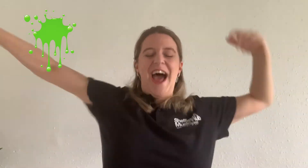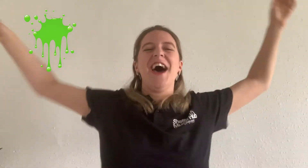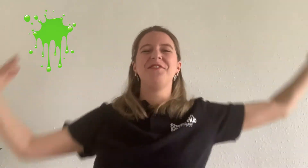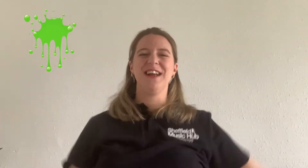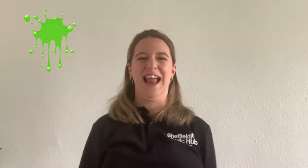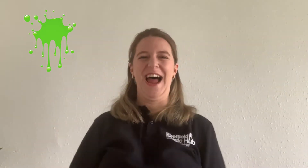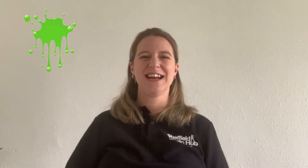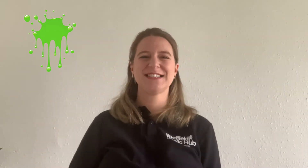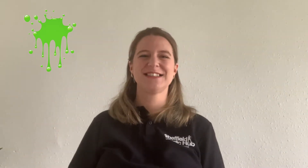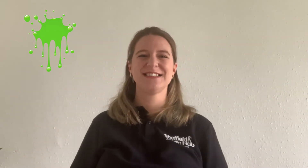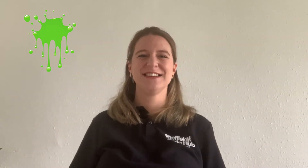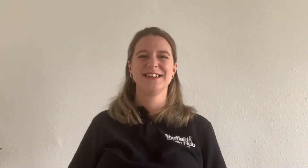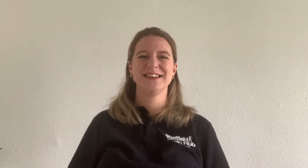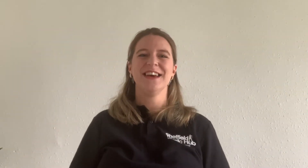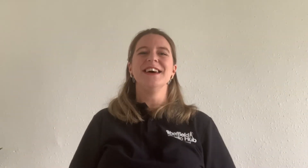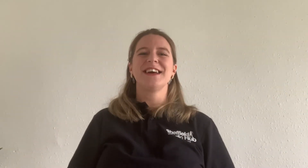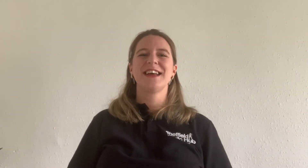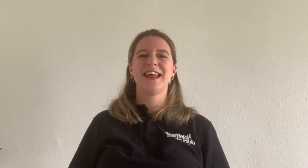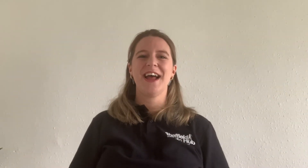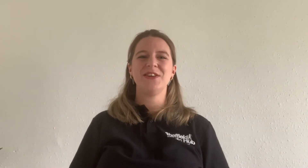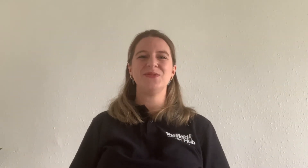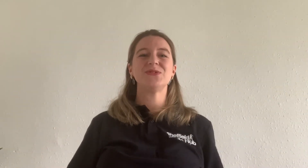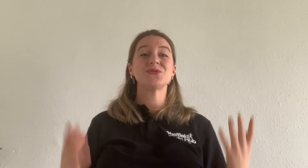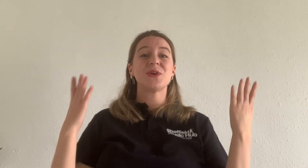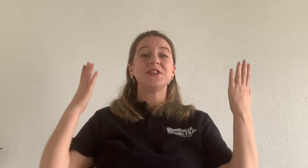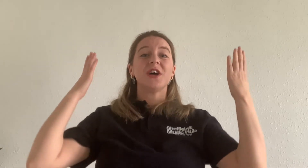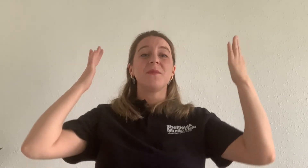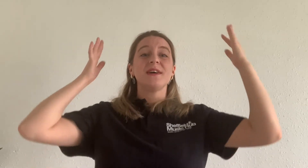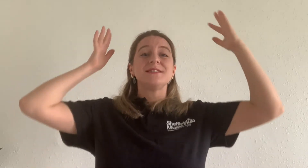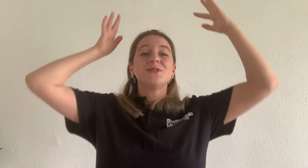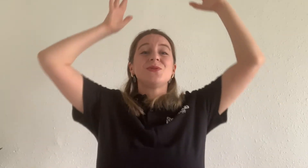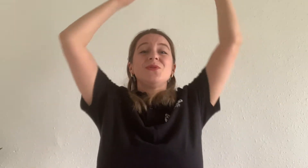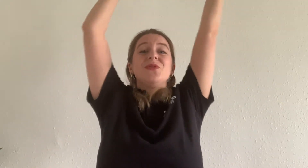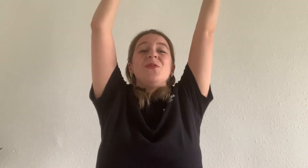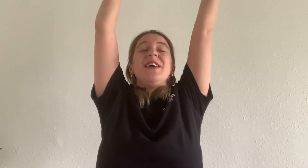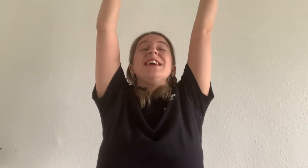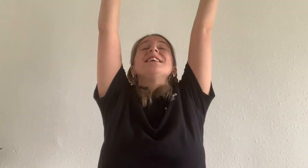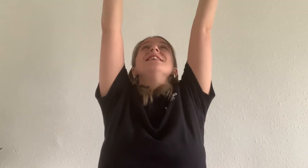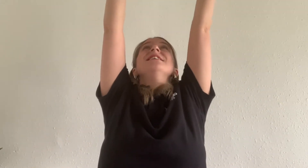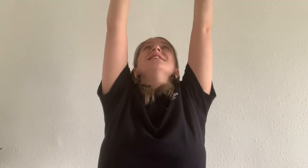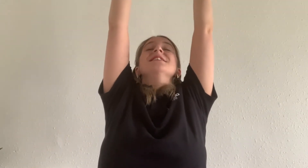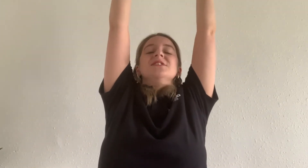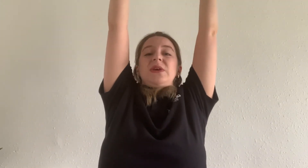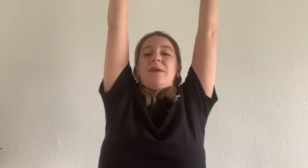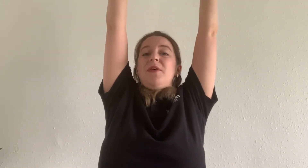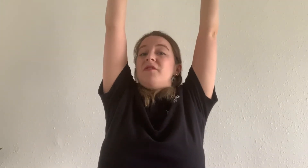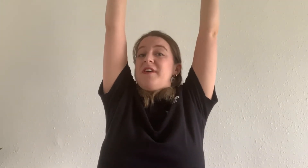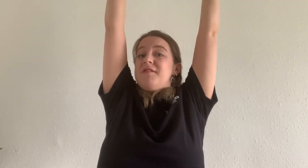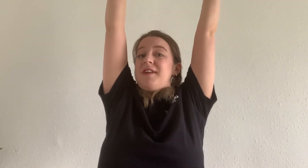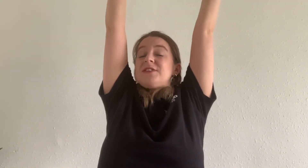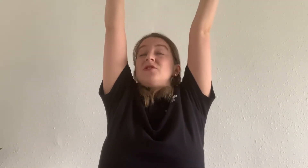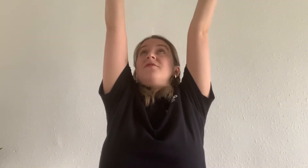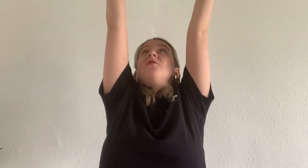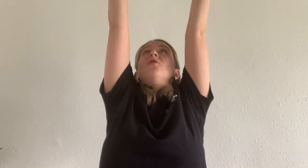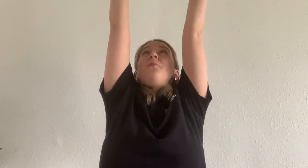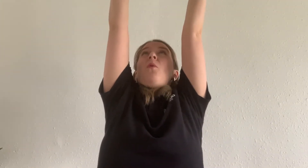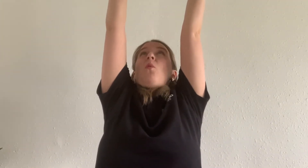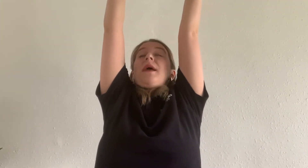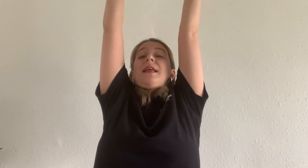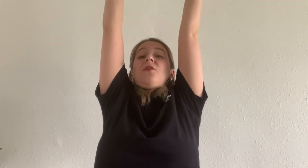And relax. Can you stretch up nice and tall for me? So keeping your feet flat on the floor, but wiggling your